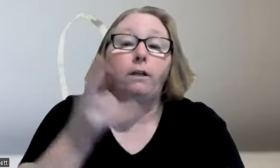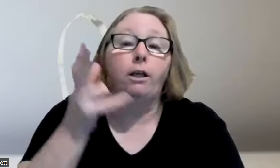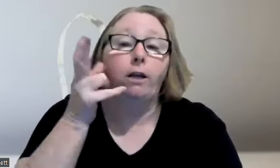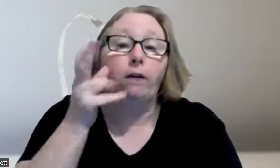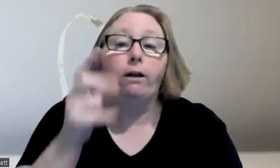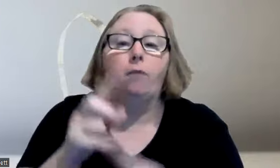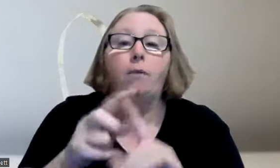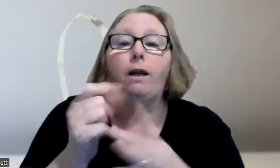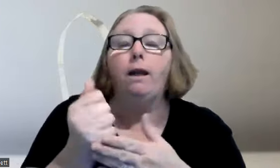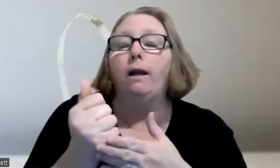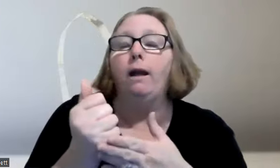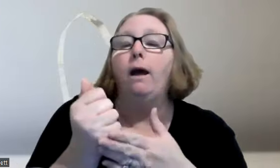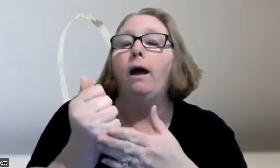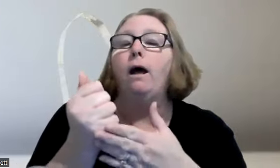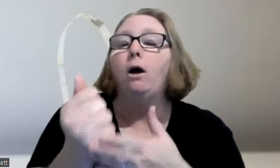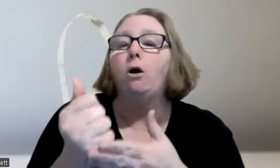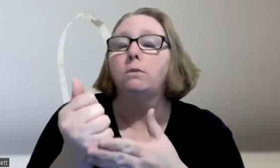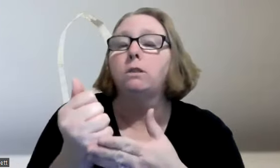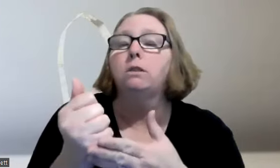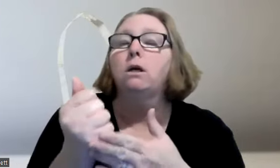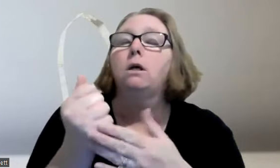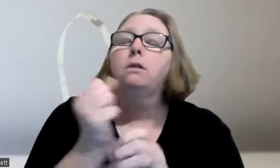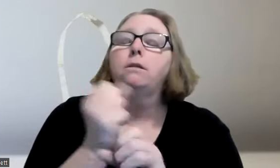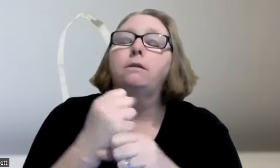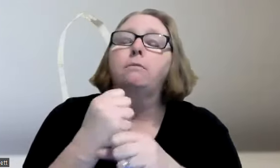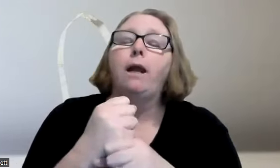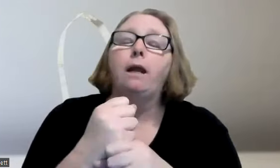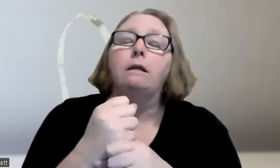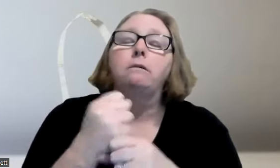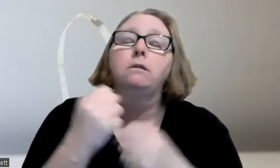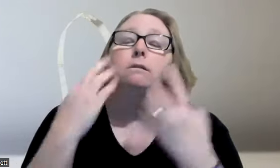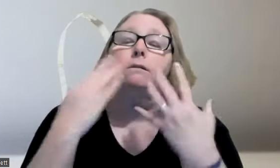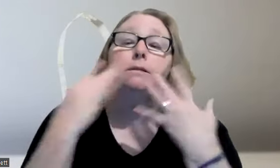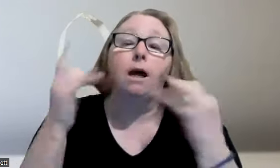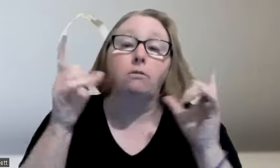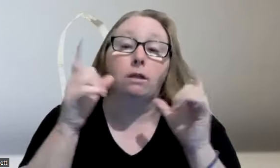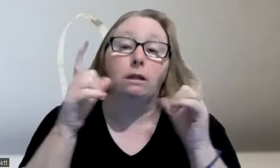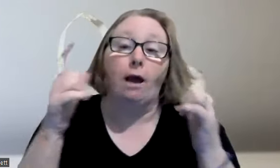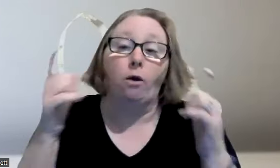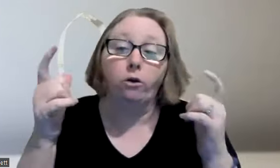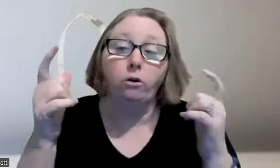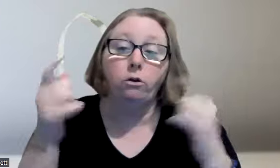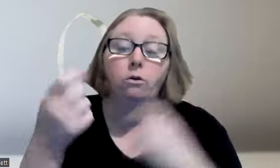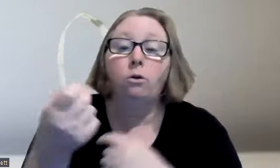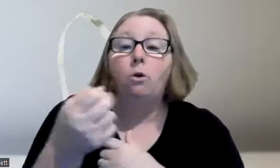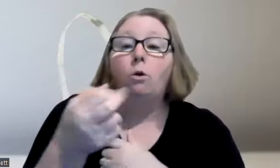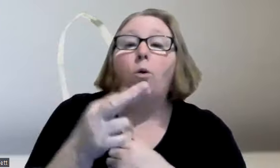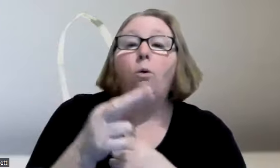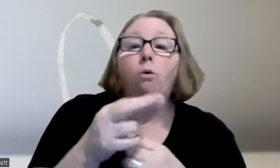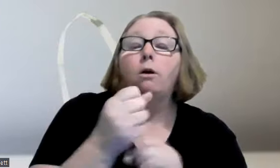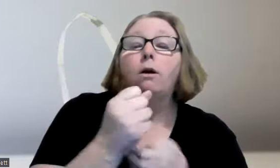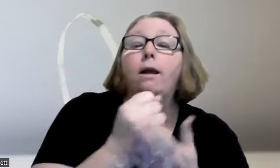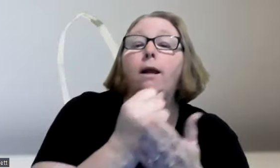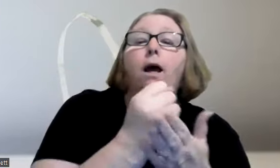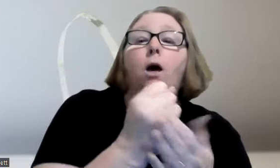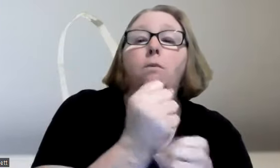their hearing, but it helps to make sound louder, or it helps